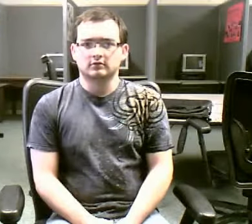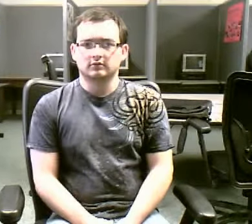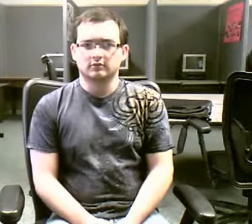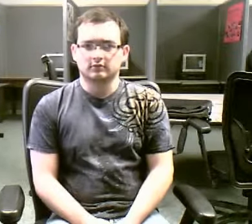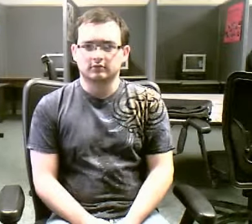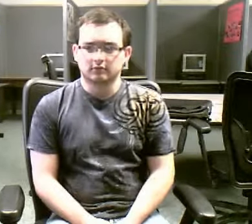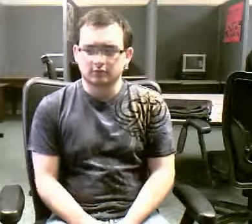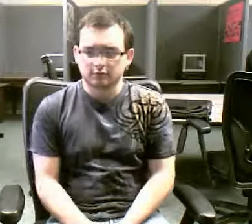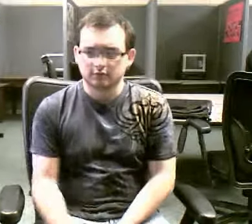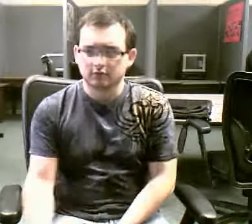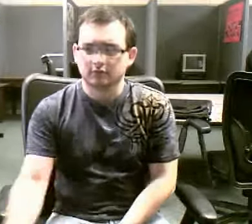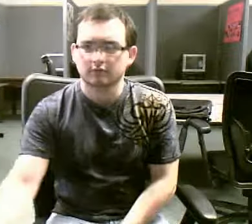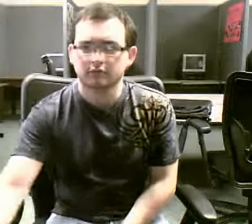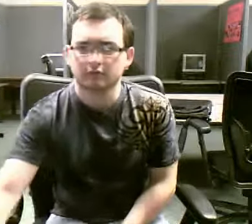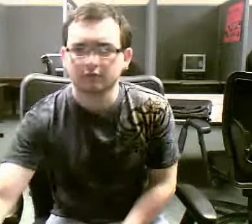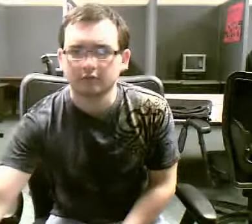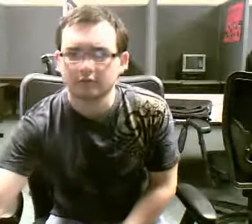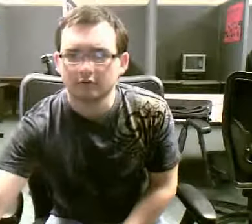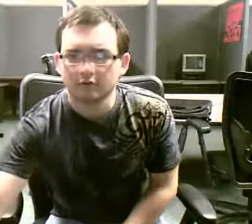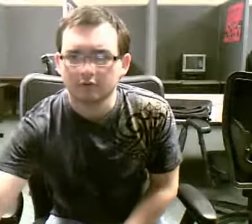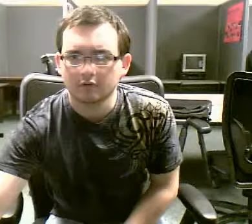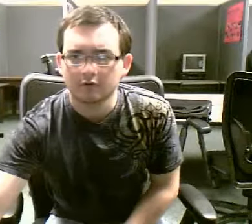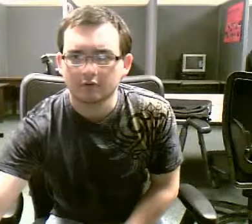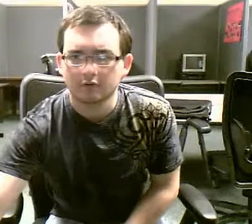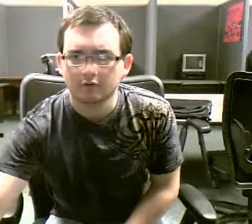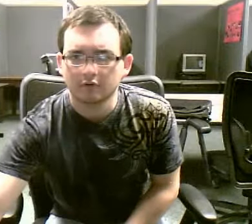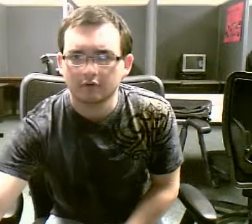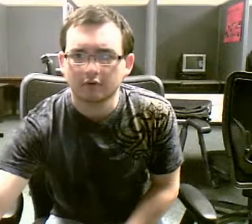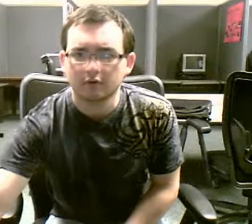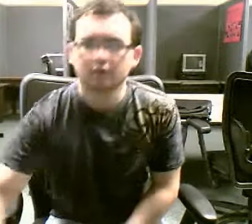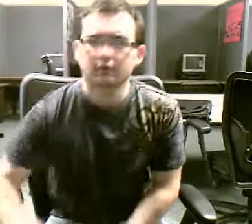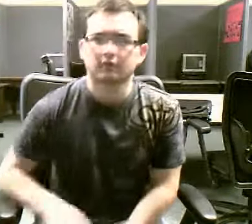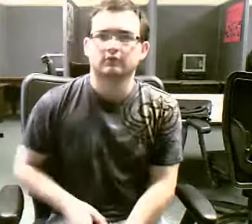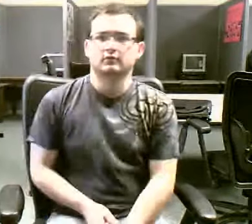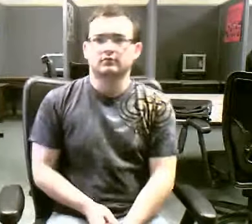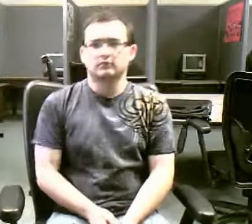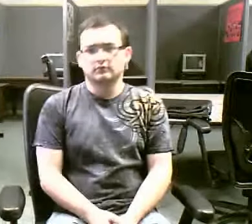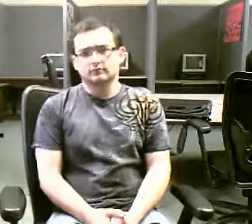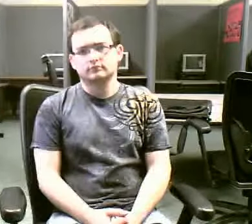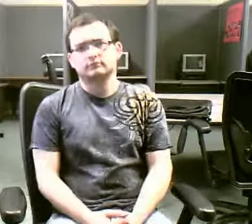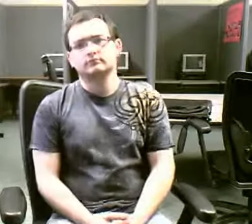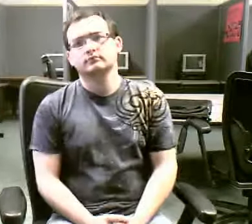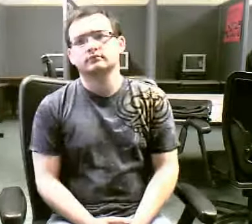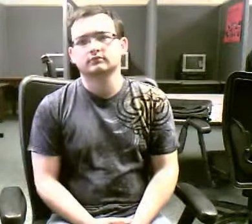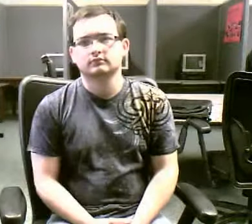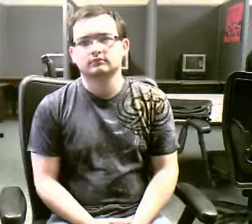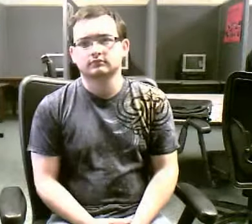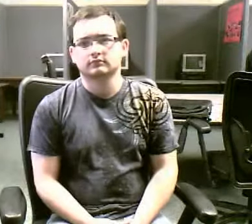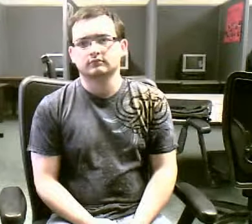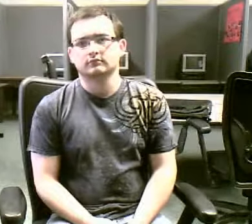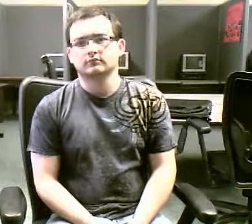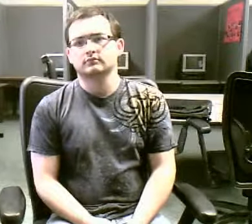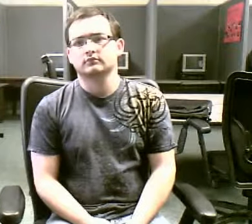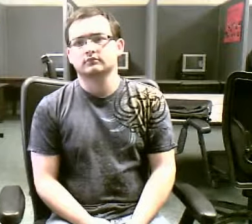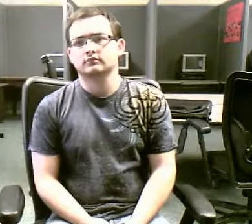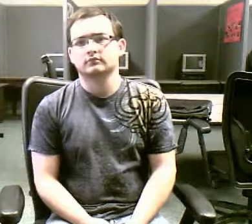Basically, human skeleton is divided into two categories. One, axial